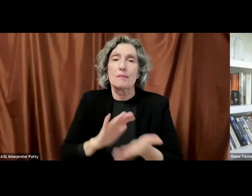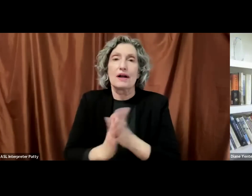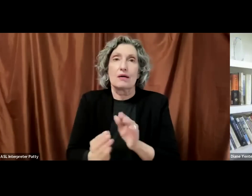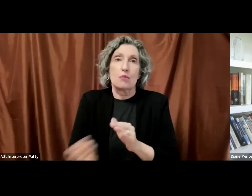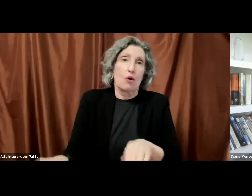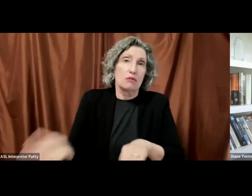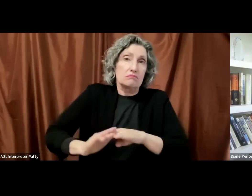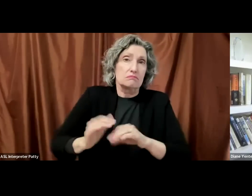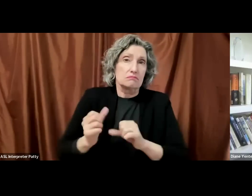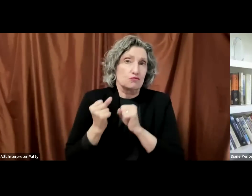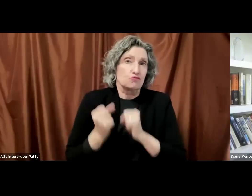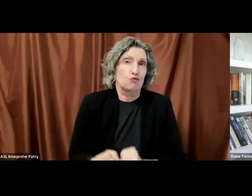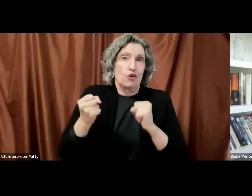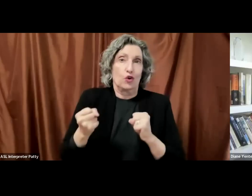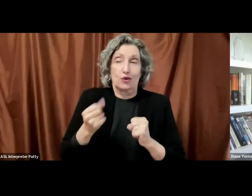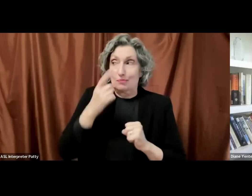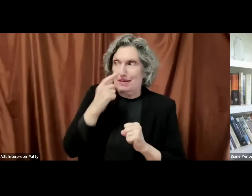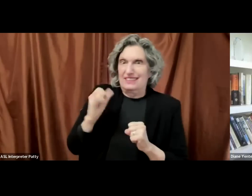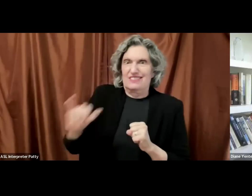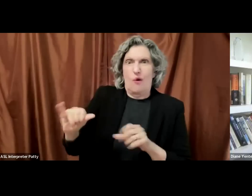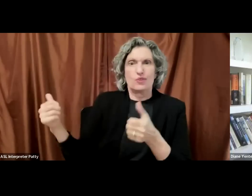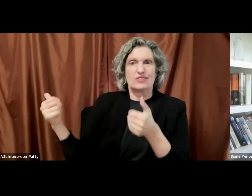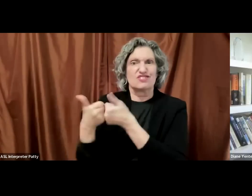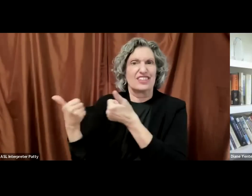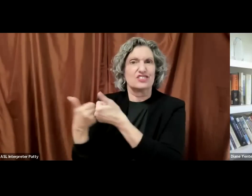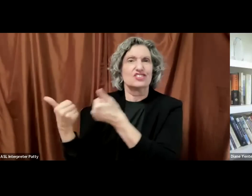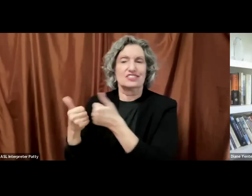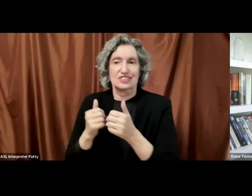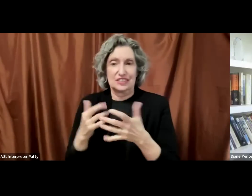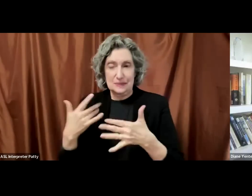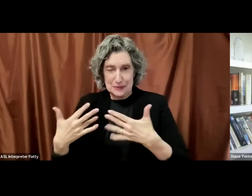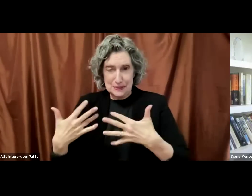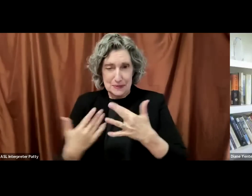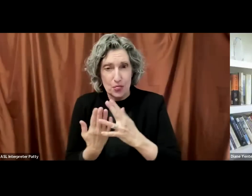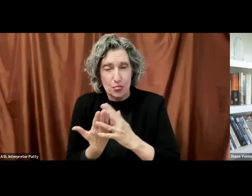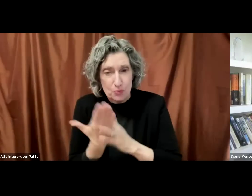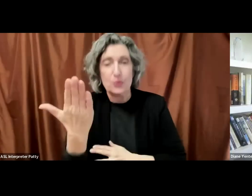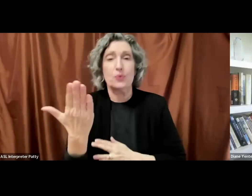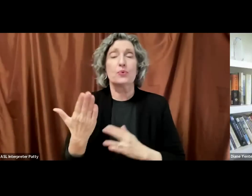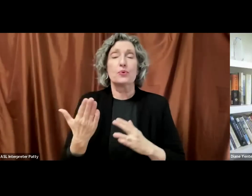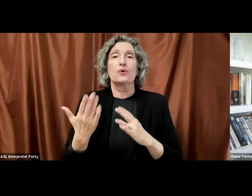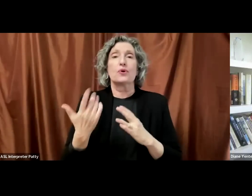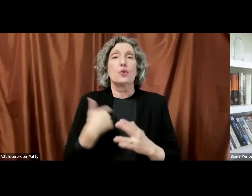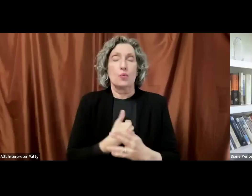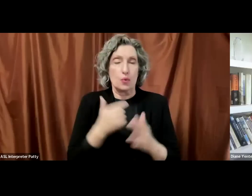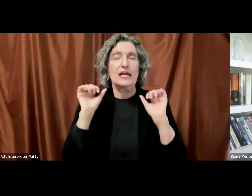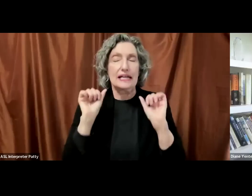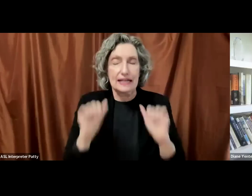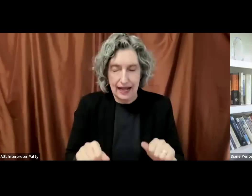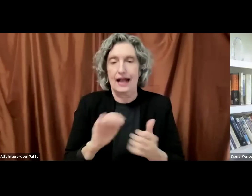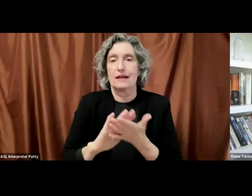but because of these challenges we face. If we do this right, we can, as a sector,